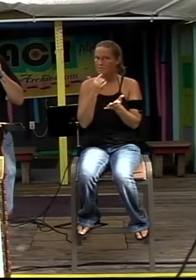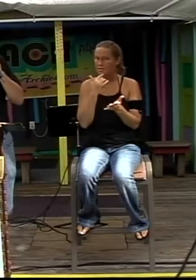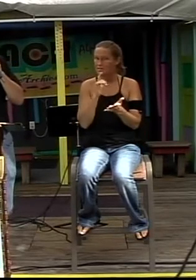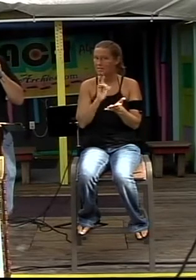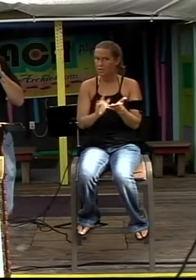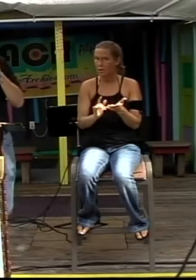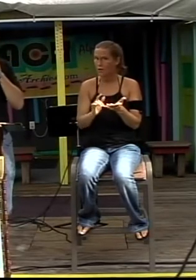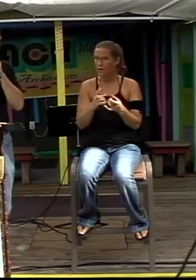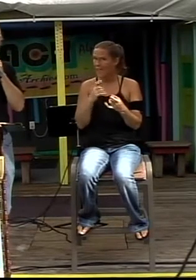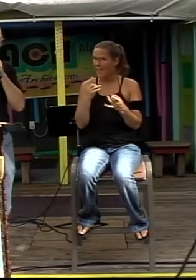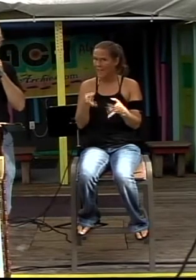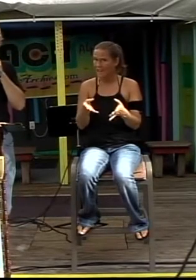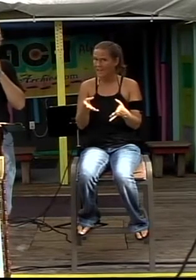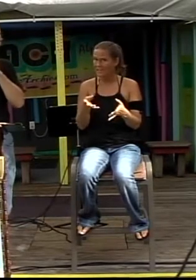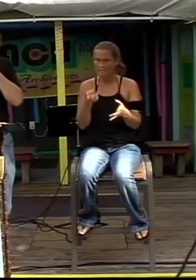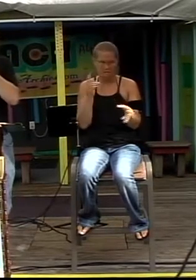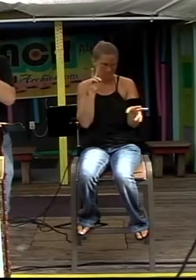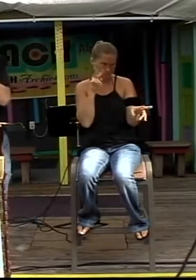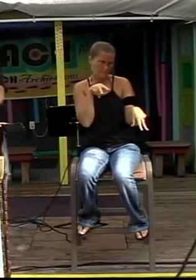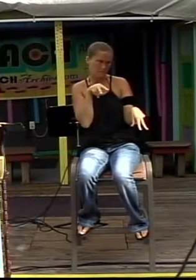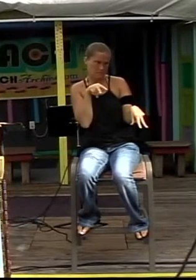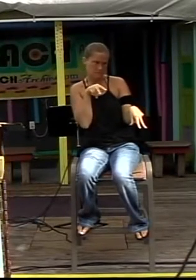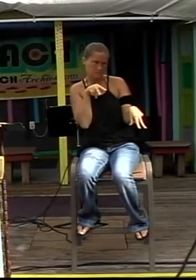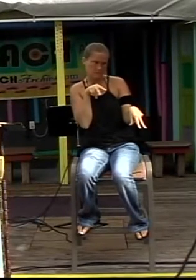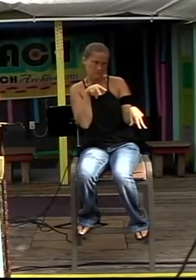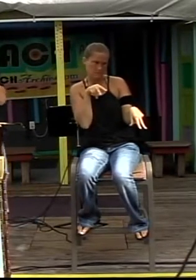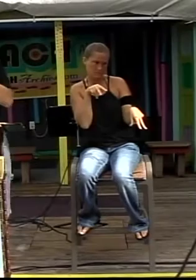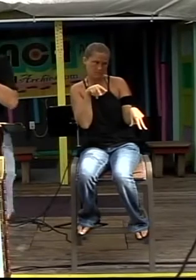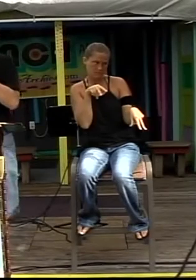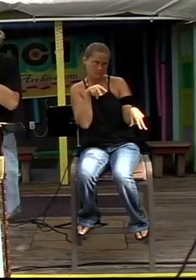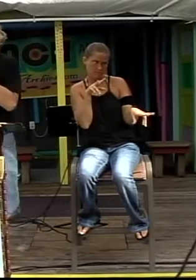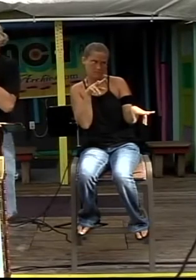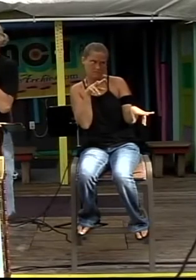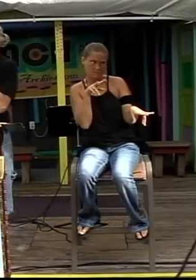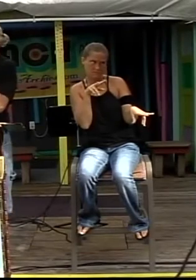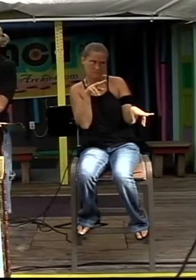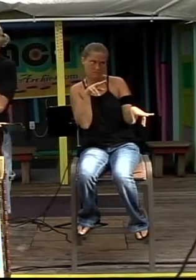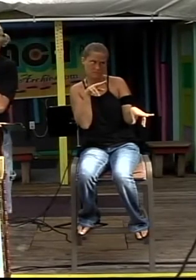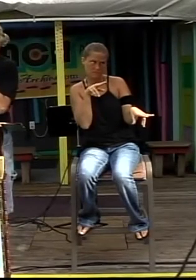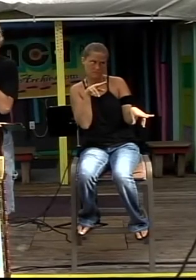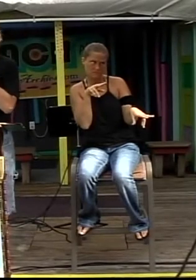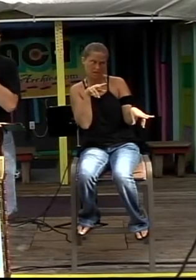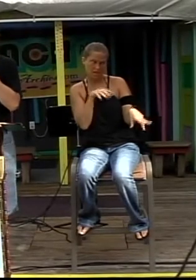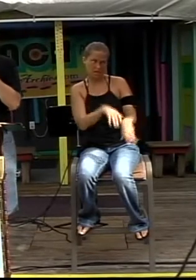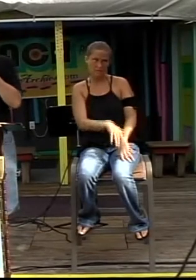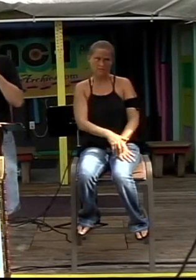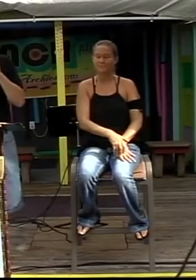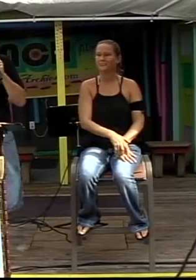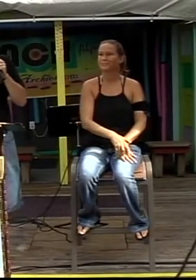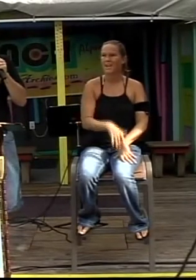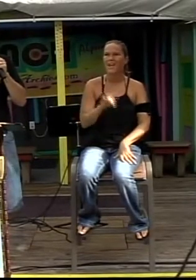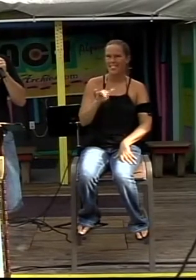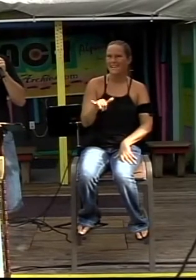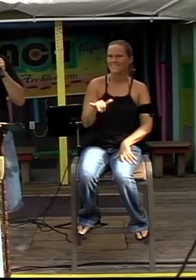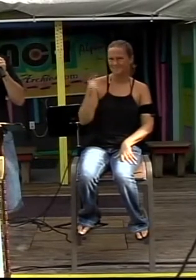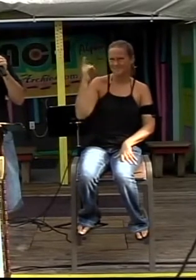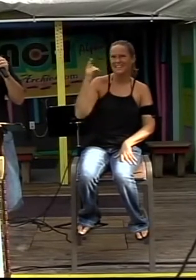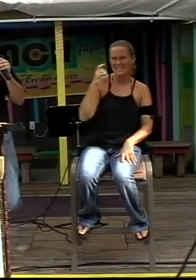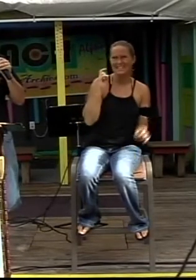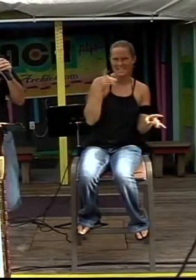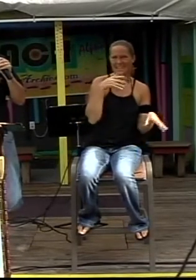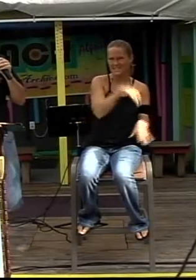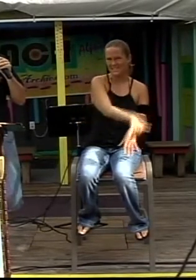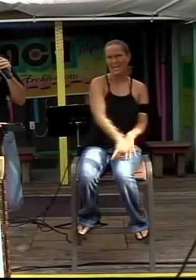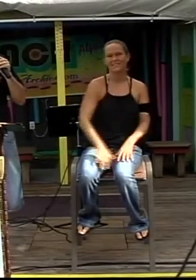H-A-U-G-H-T-Y, haughty. You ever give somebody one of them looks when they walk by? Oh, God. That's the stuff he hates.